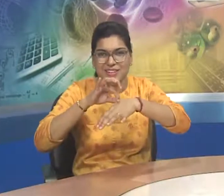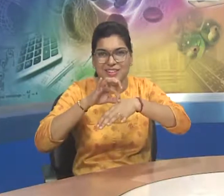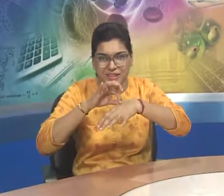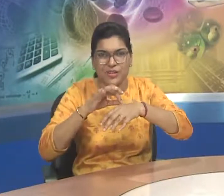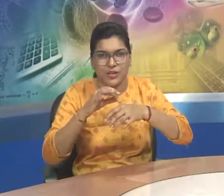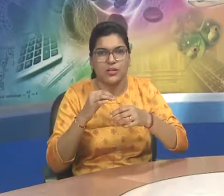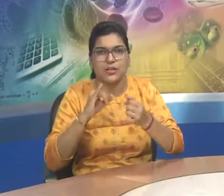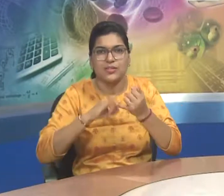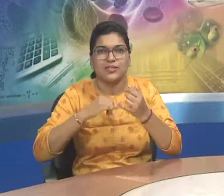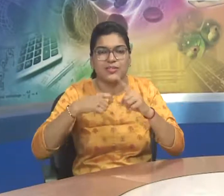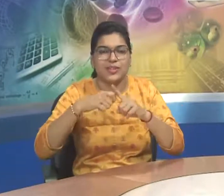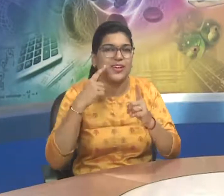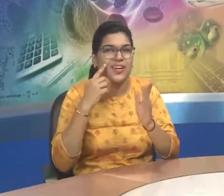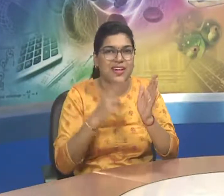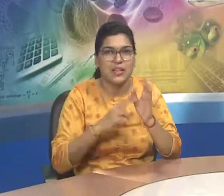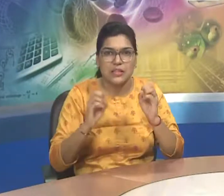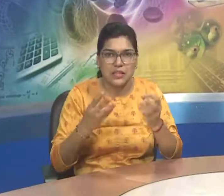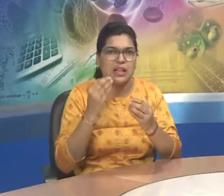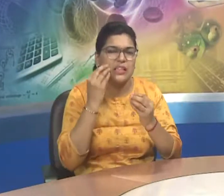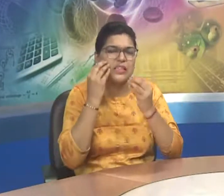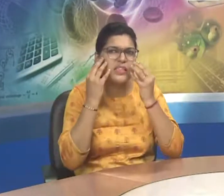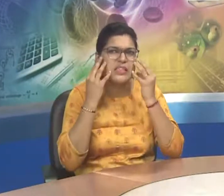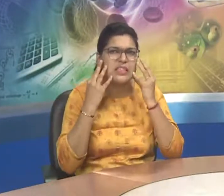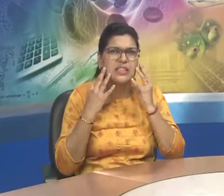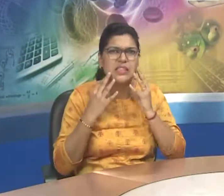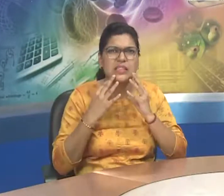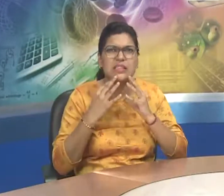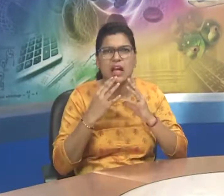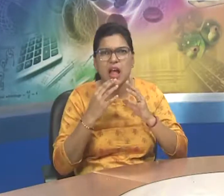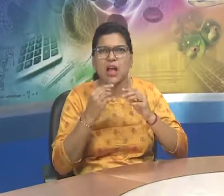get skin lesions on his leg.